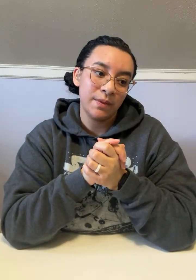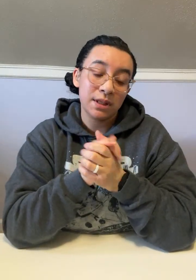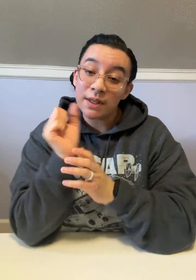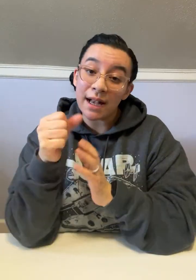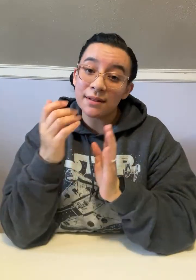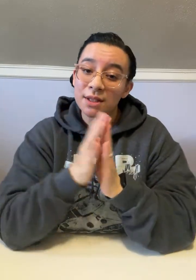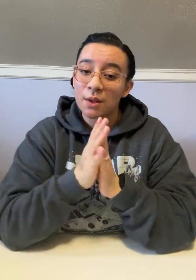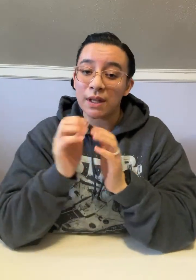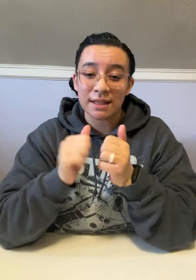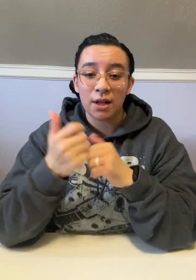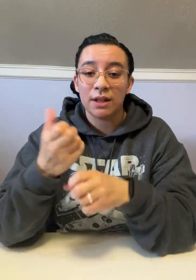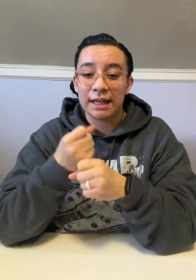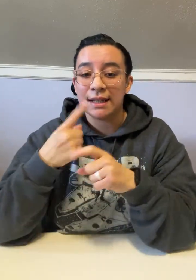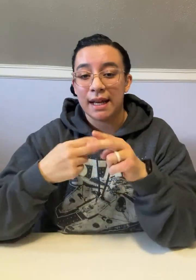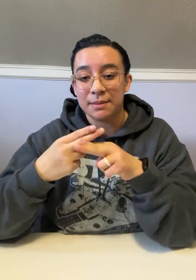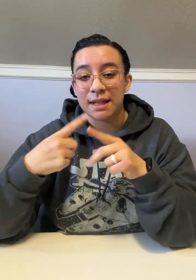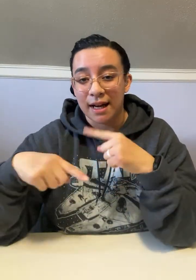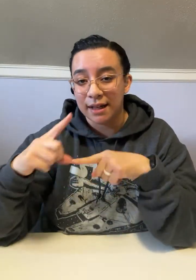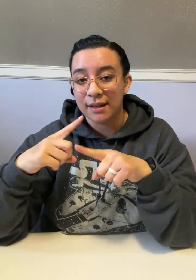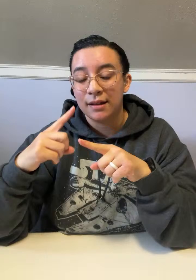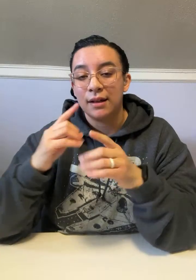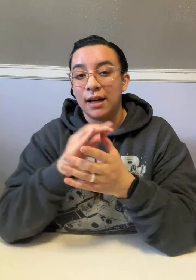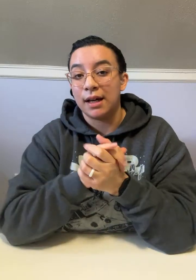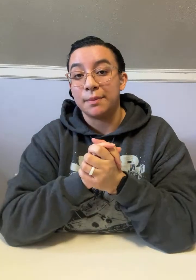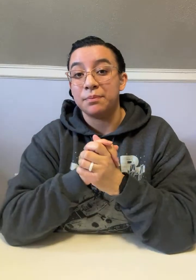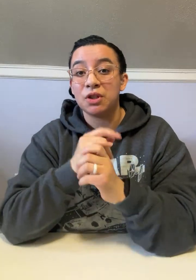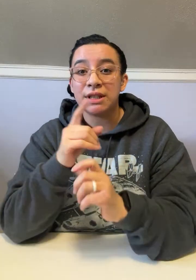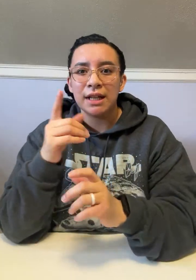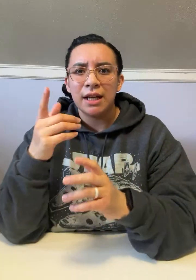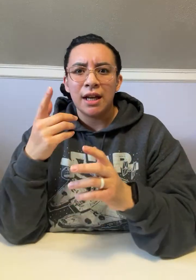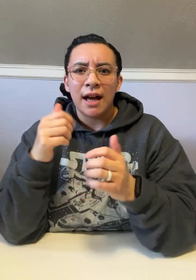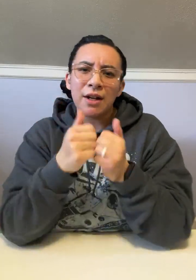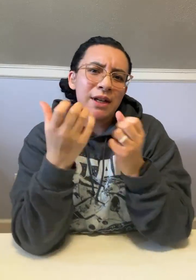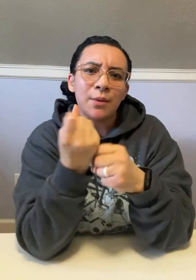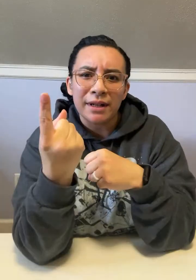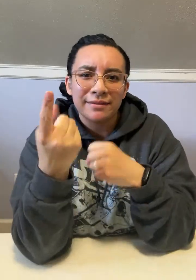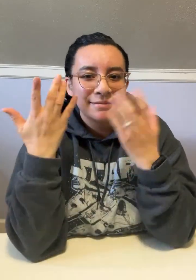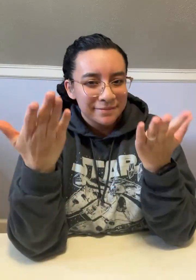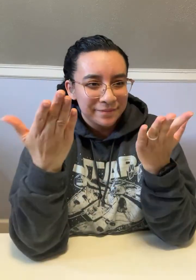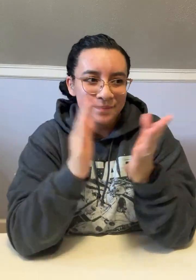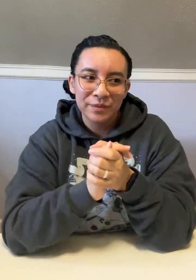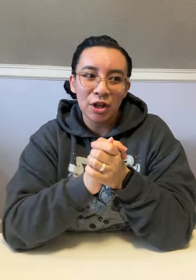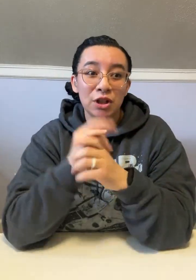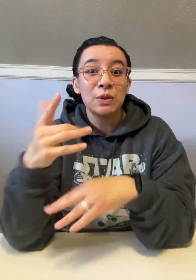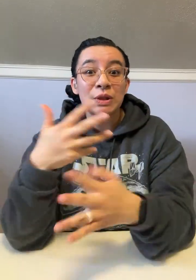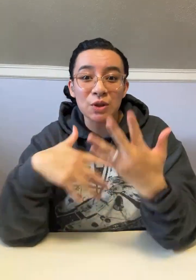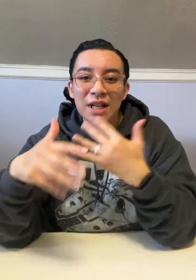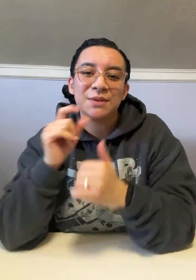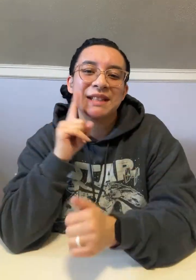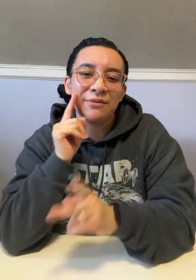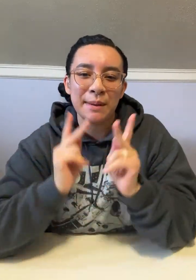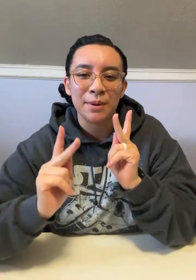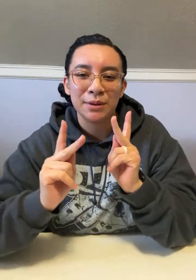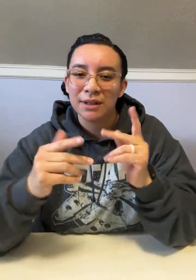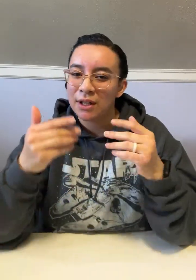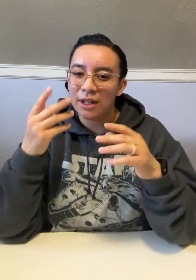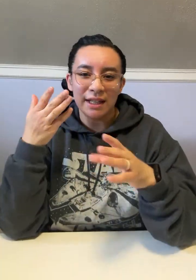So yeah, so that's how you get a name sign. Just how do you get one? You socialize with deaf people.